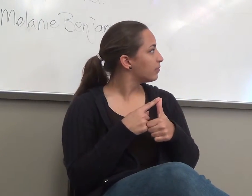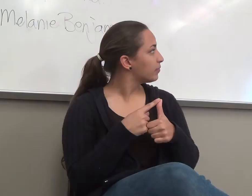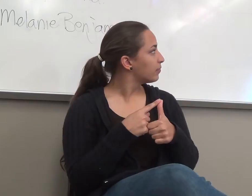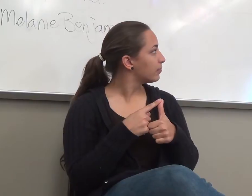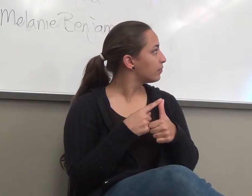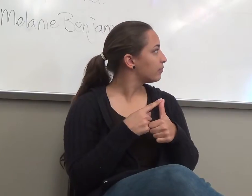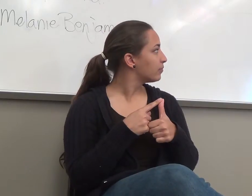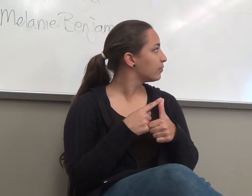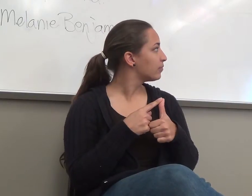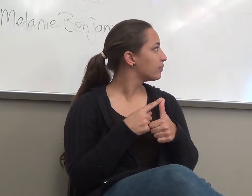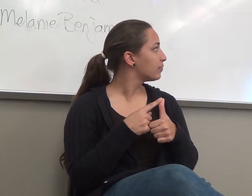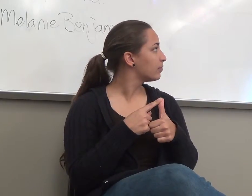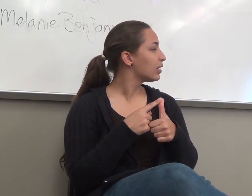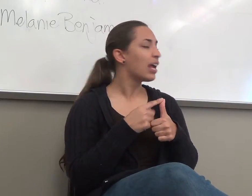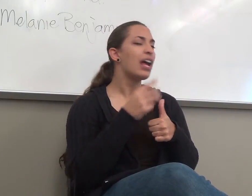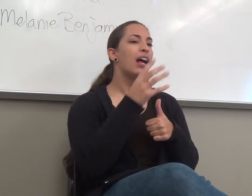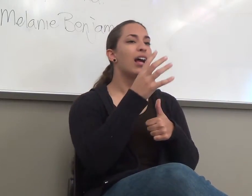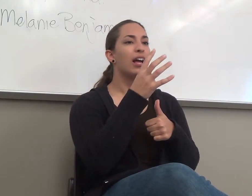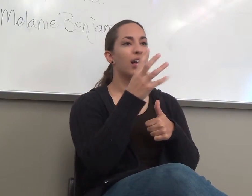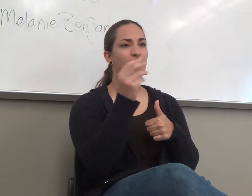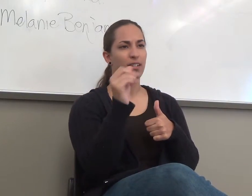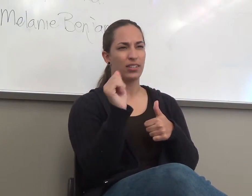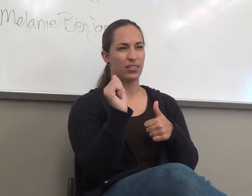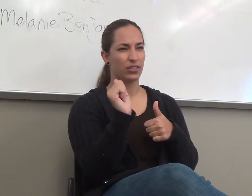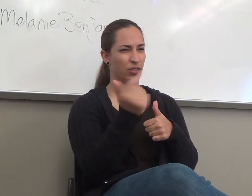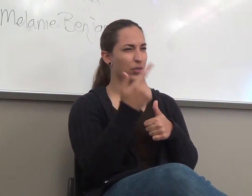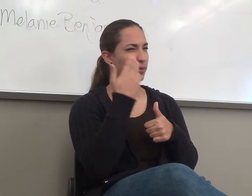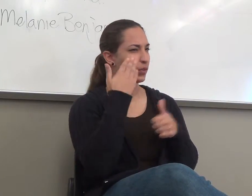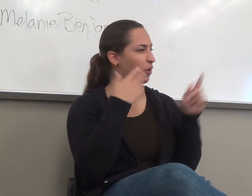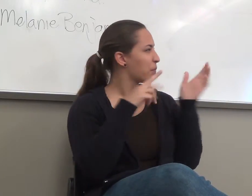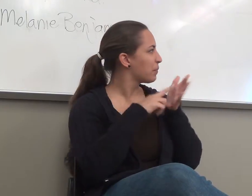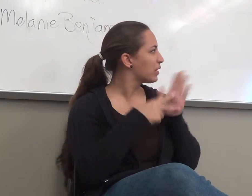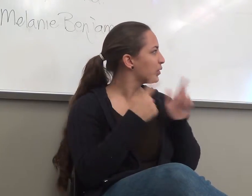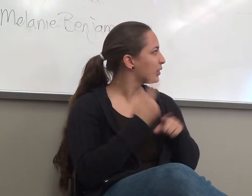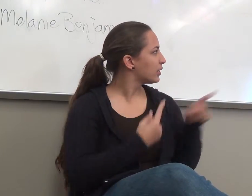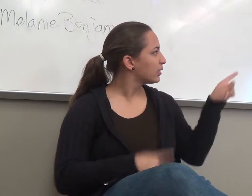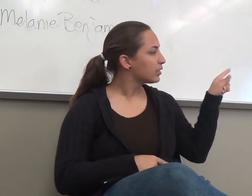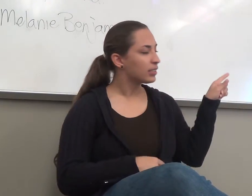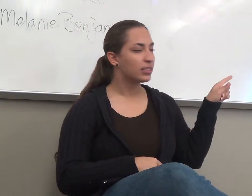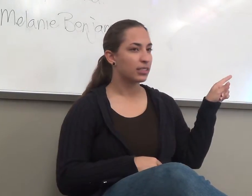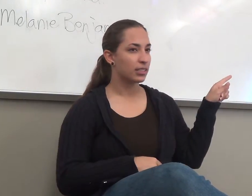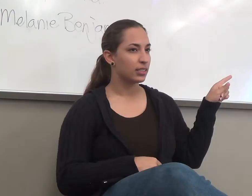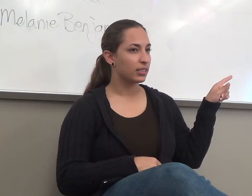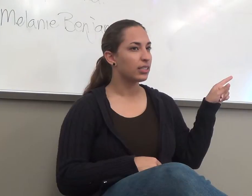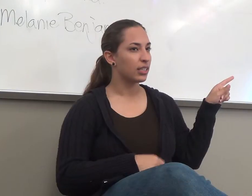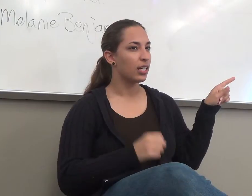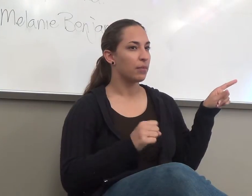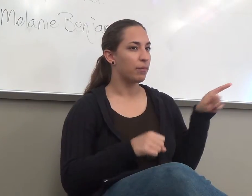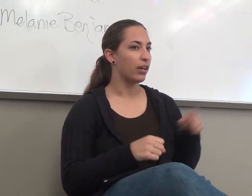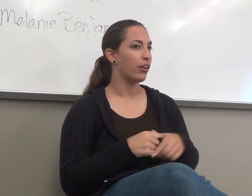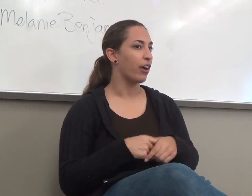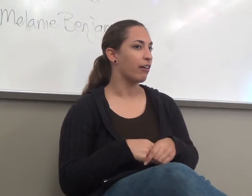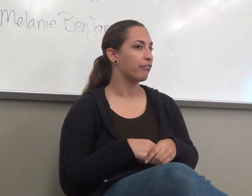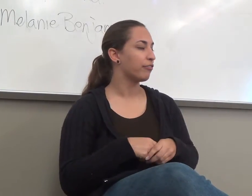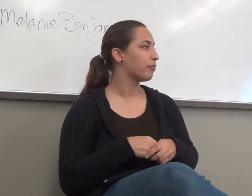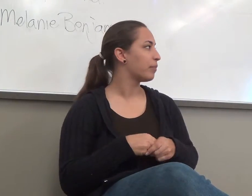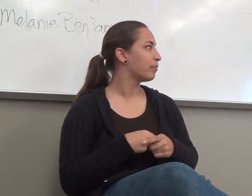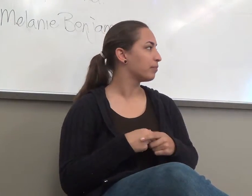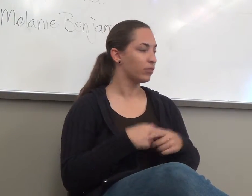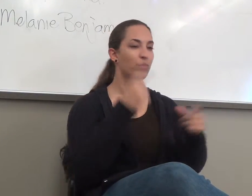And everybody knows that this, everybody knows what that means, right? I use that as a kind of shorthand. What does that Paragraph. mean? Paragraph, yeah.